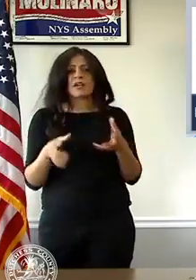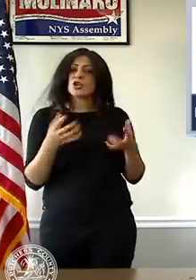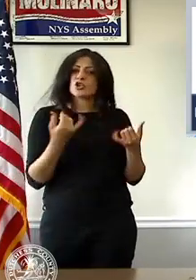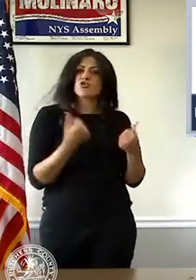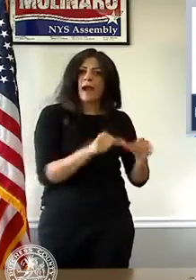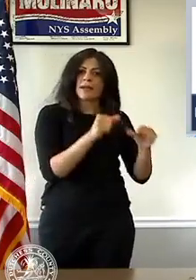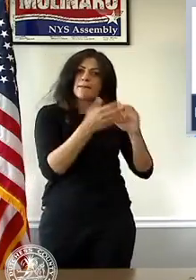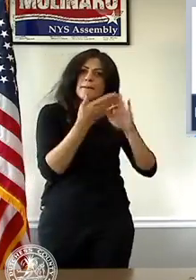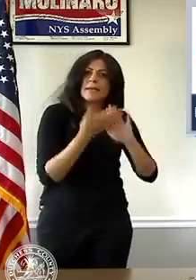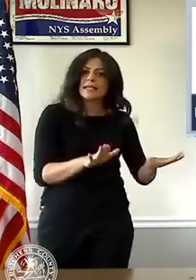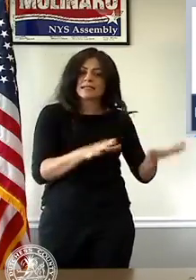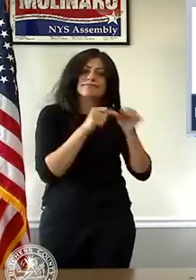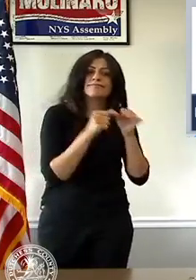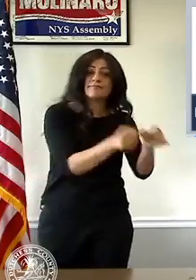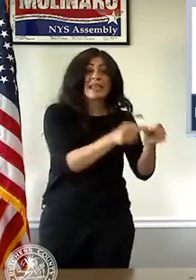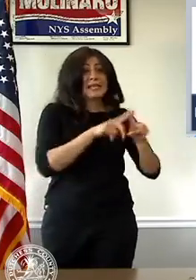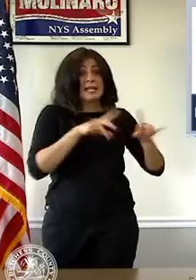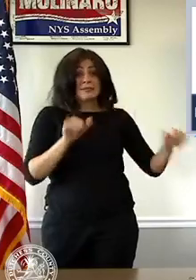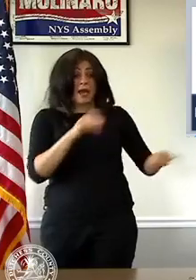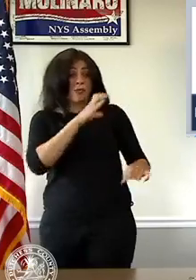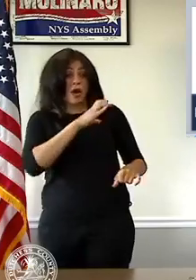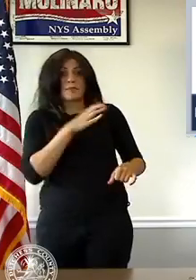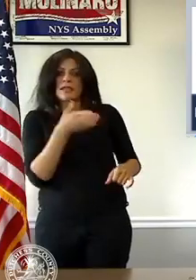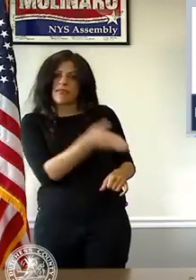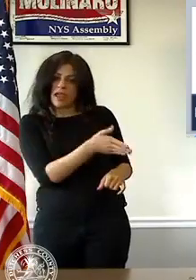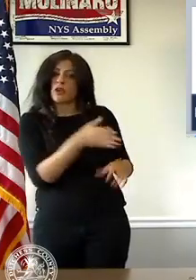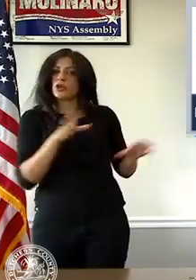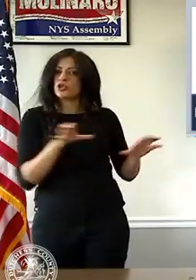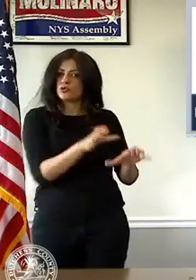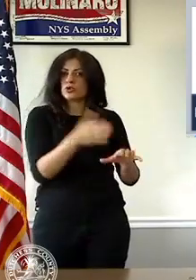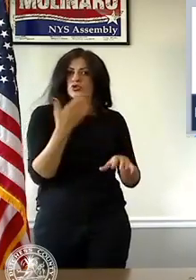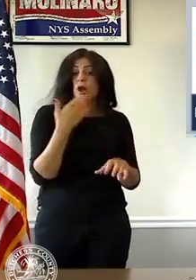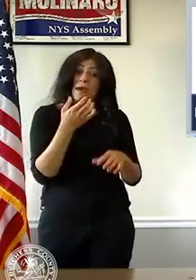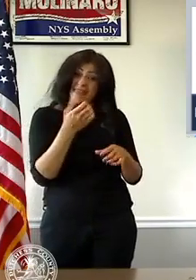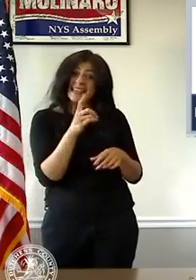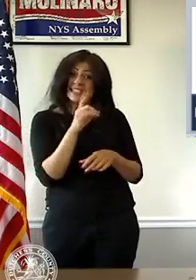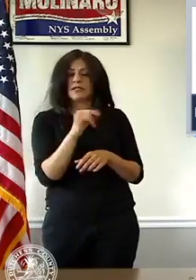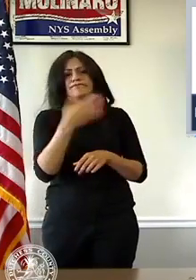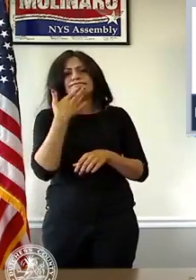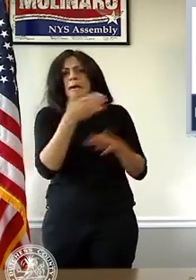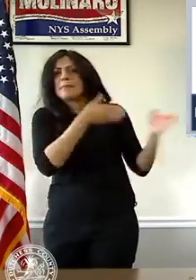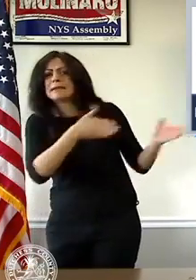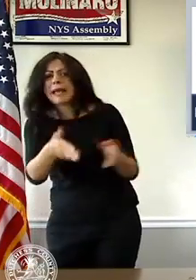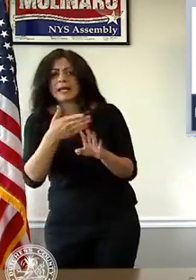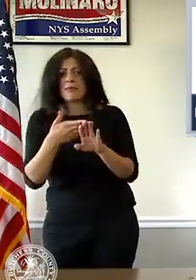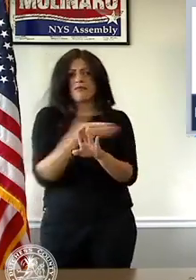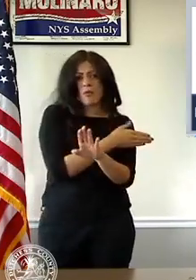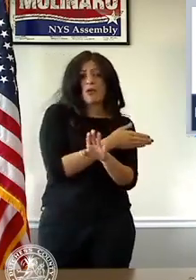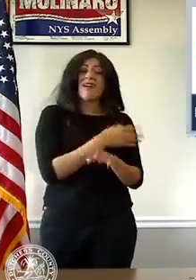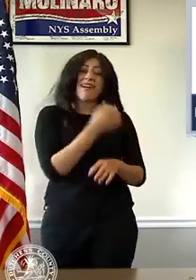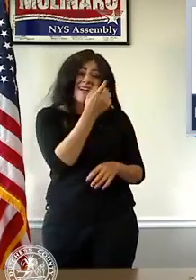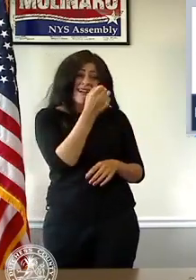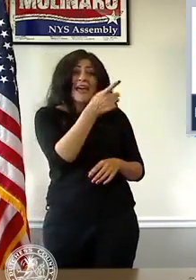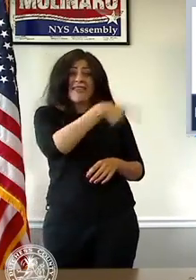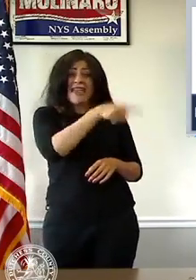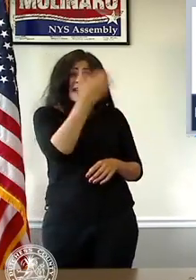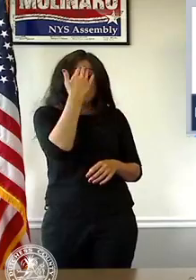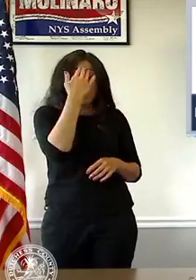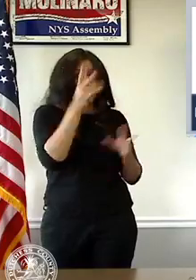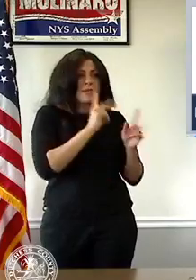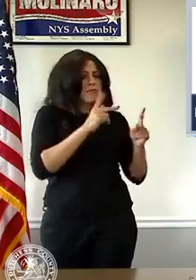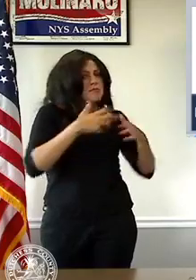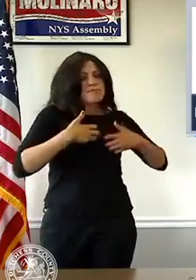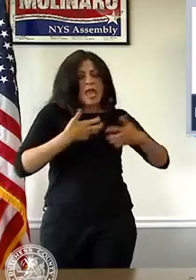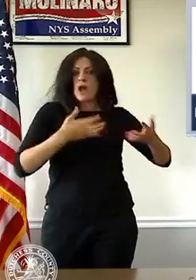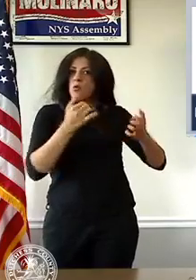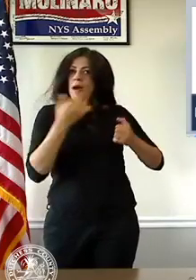law enforcement was doing its job, and in planning, I recognize that you can't stop a movement. You